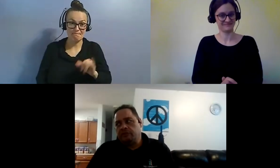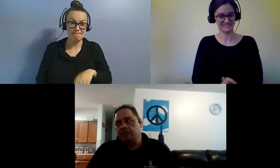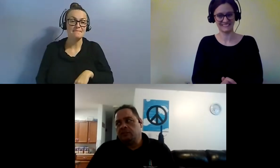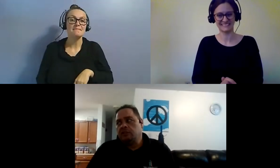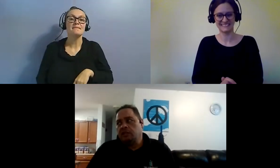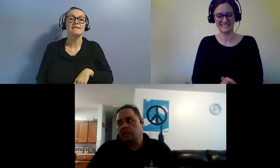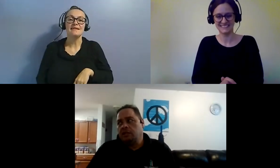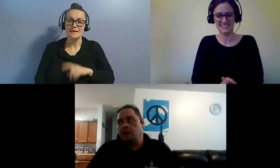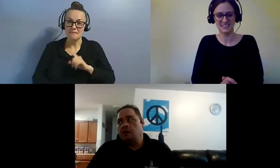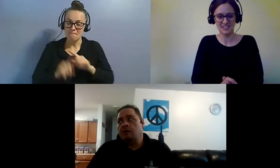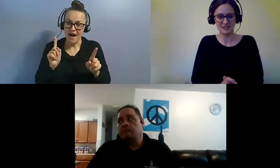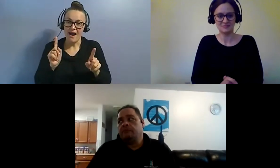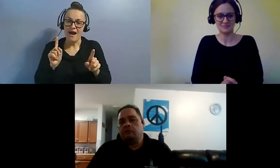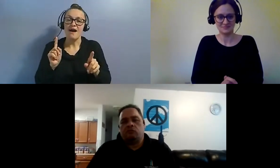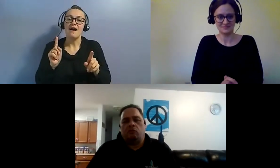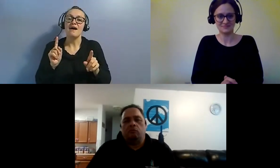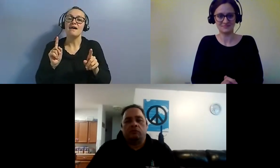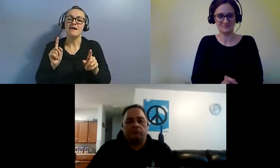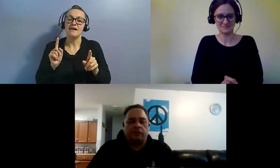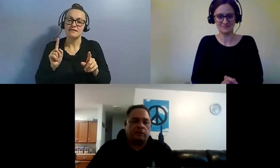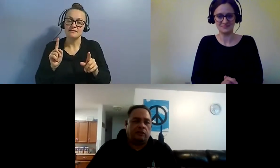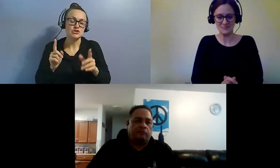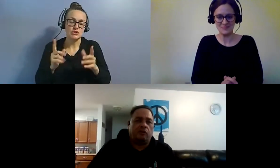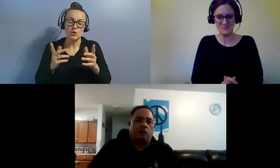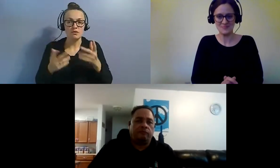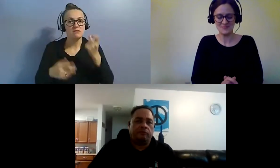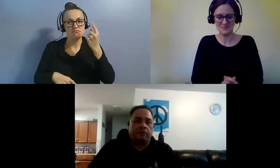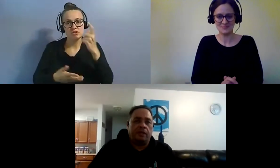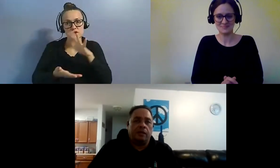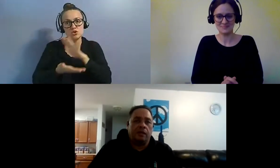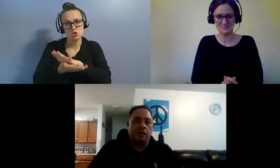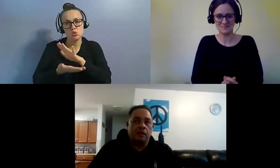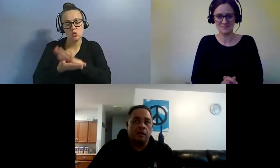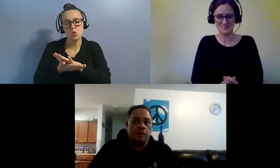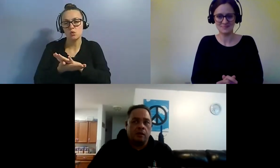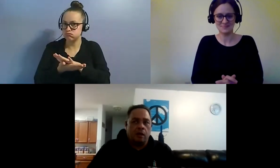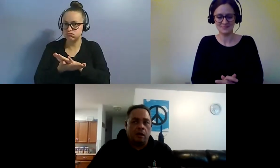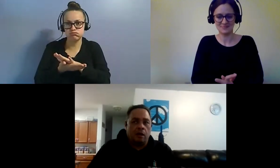but eventually, school was very difficult for me.